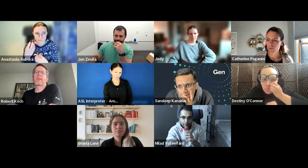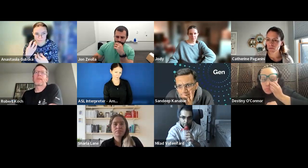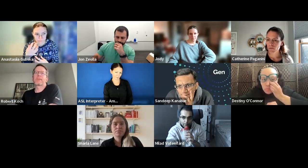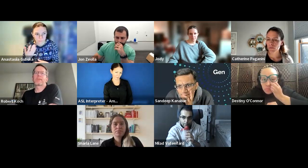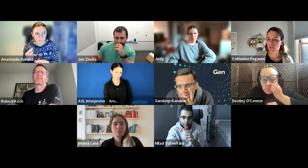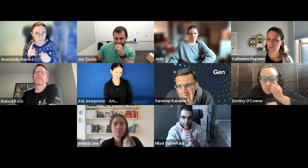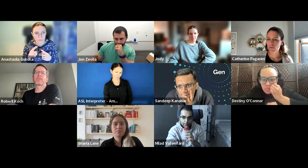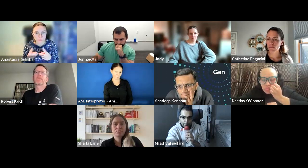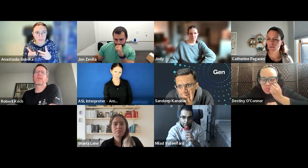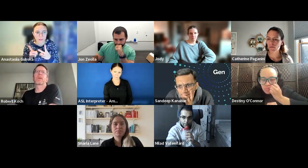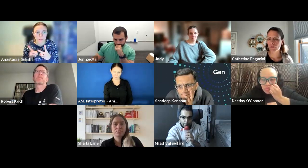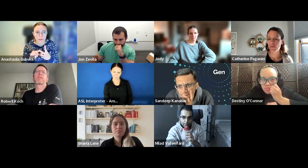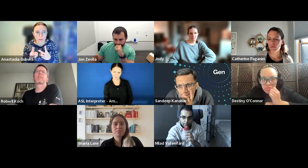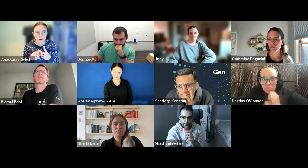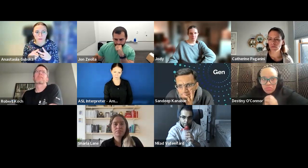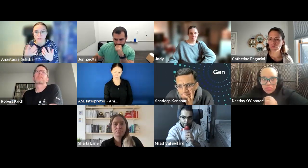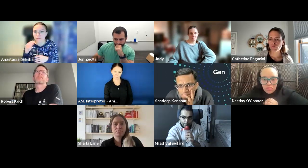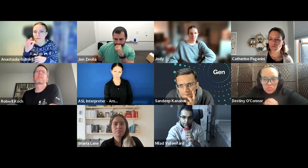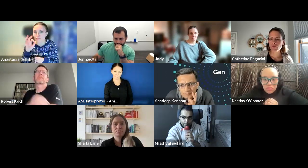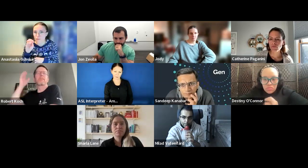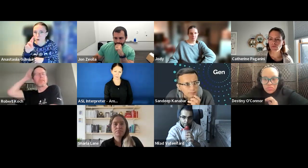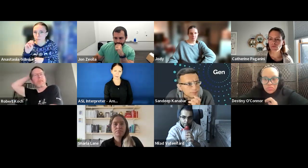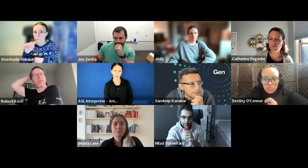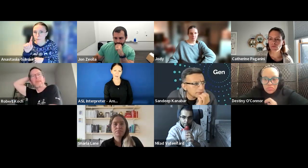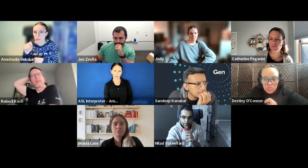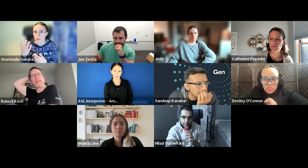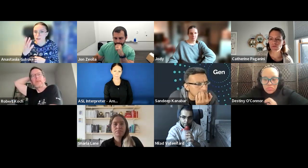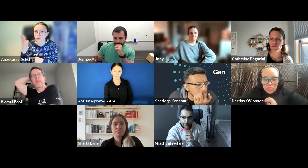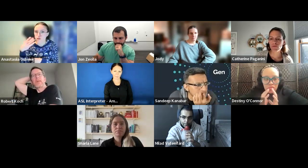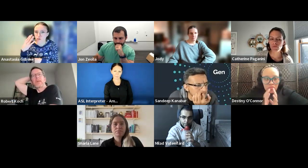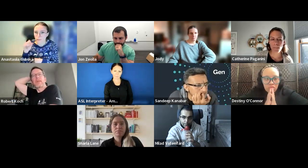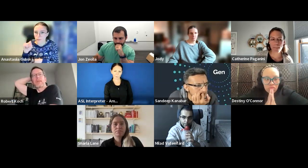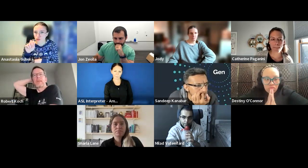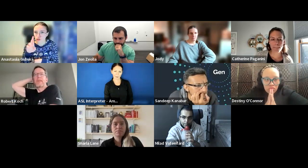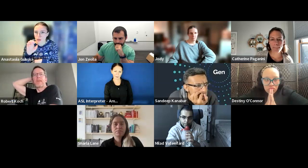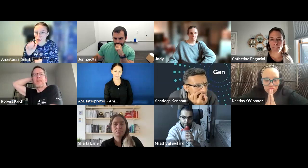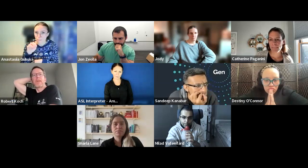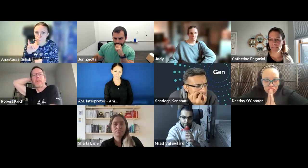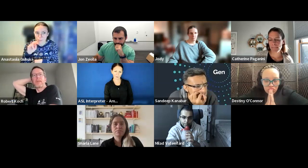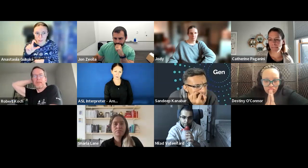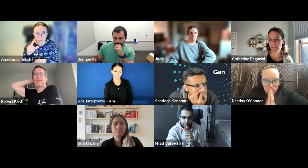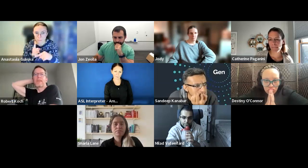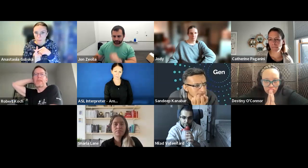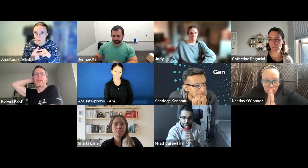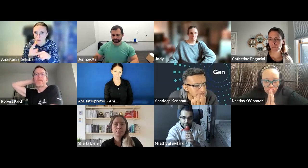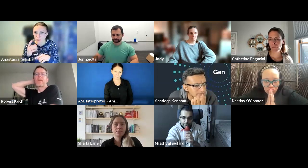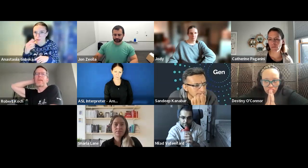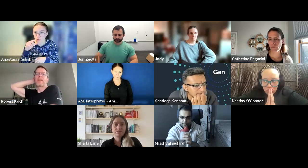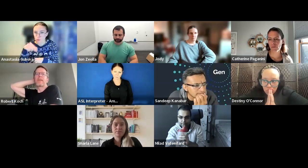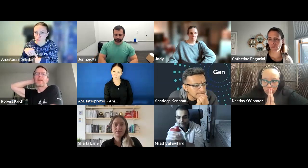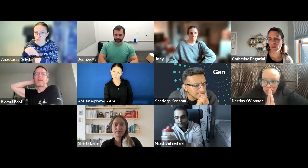better ideas, please feel free to share that with me. Then the format as far as